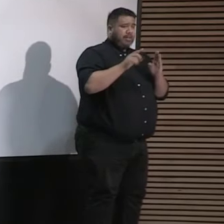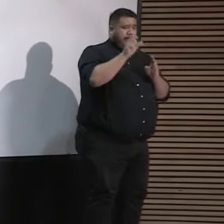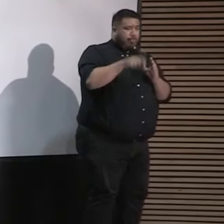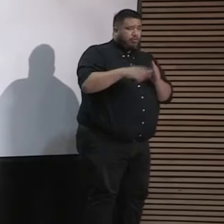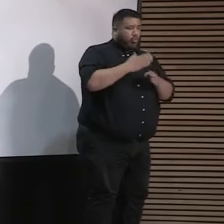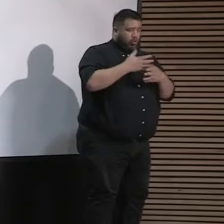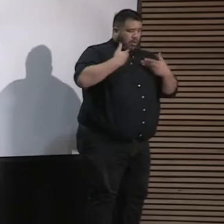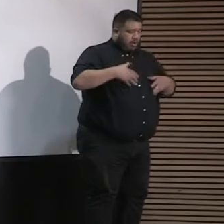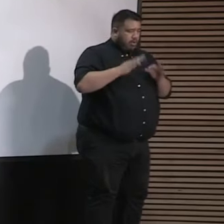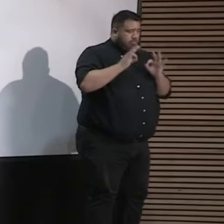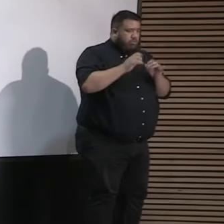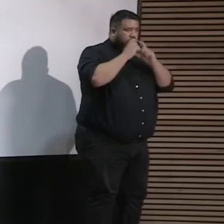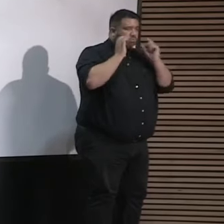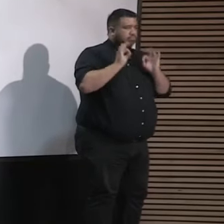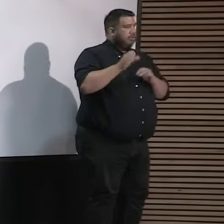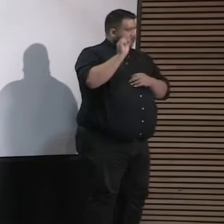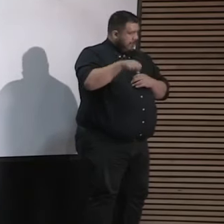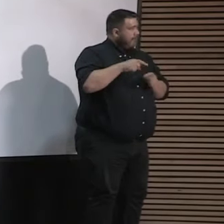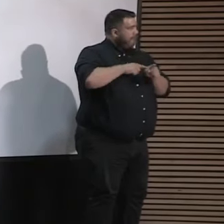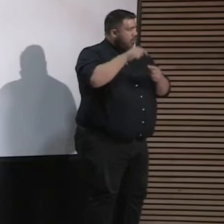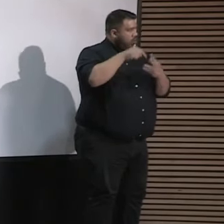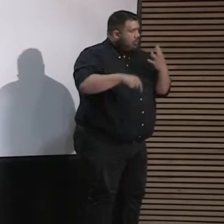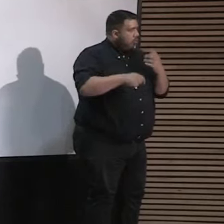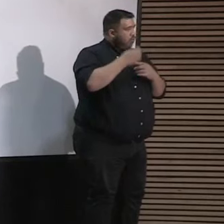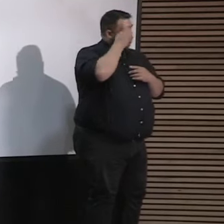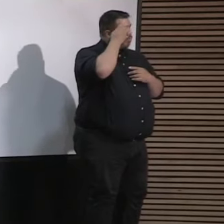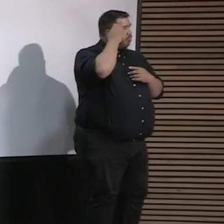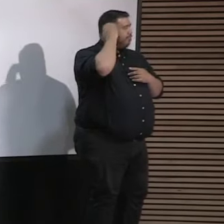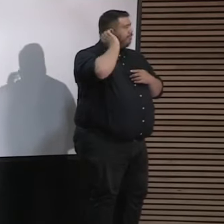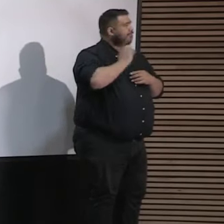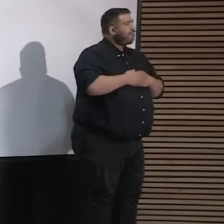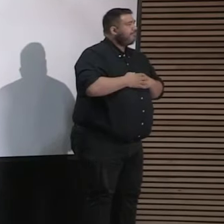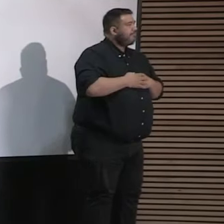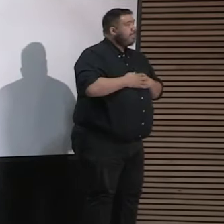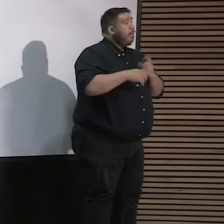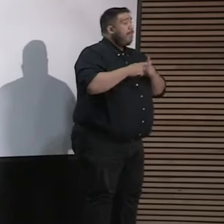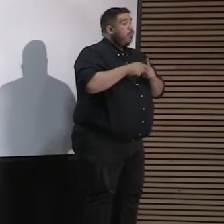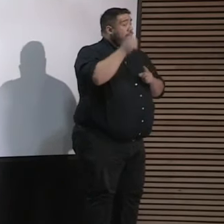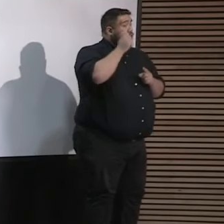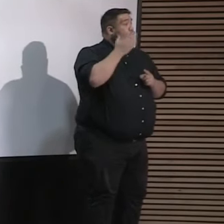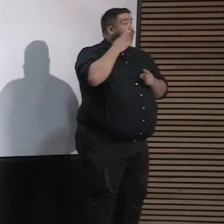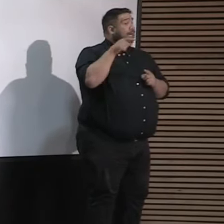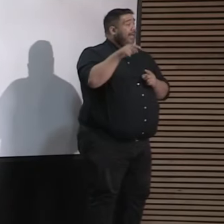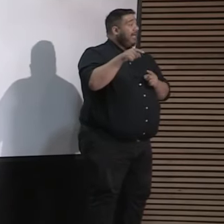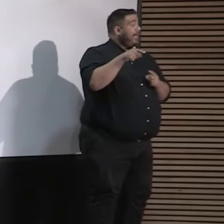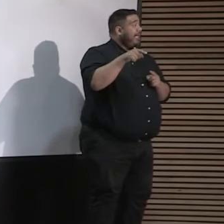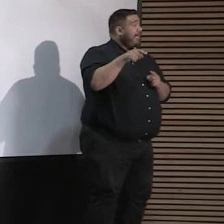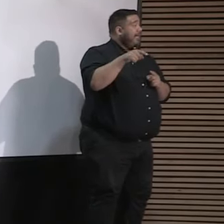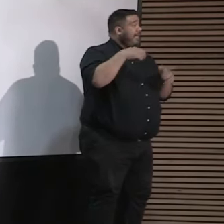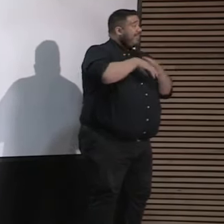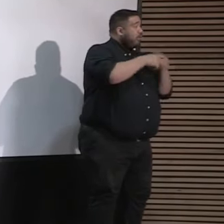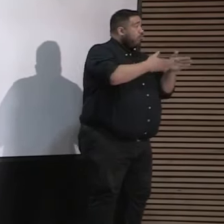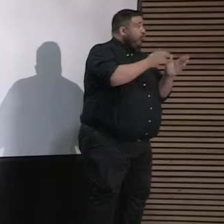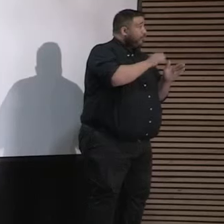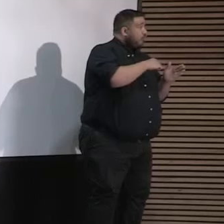and coupled with the knowledge of when he was in that particular room is something that we're satisfied with. What we